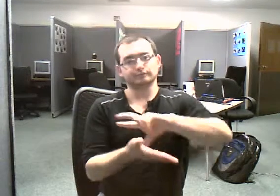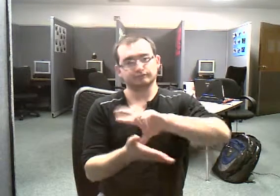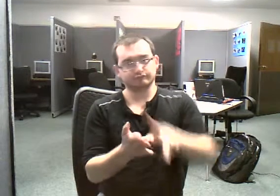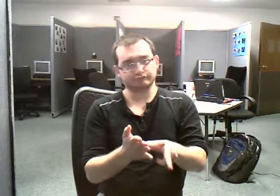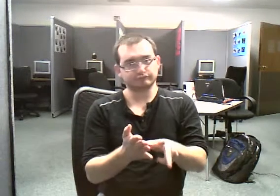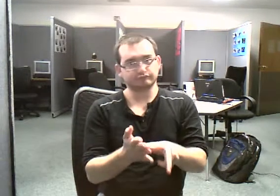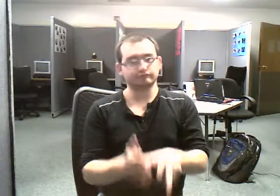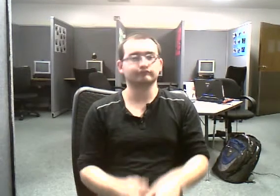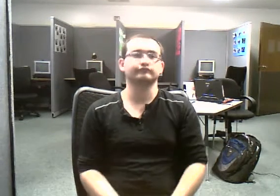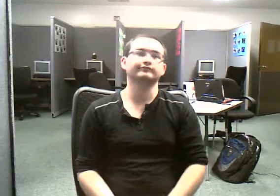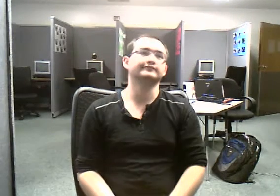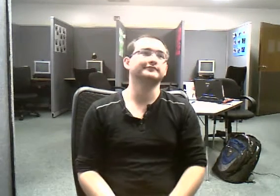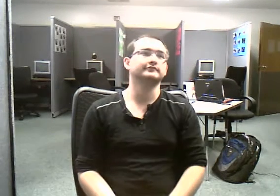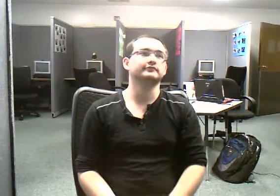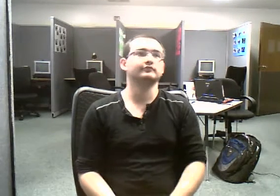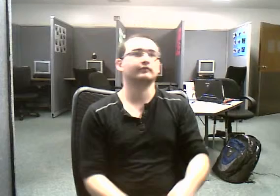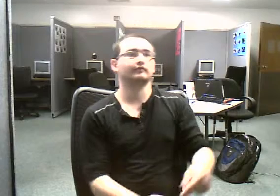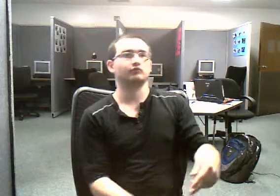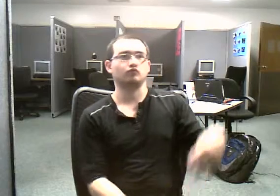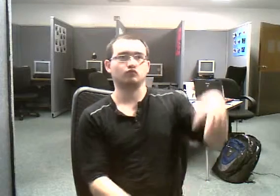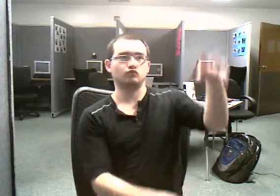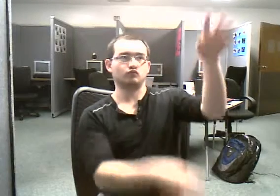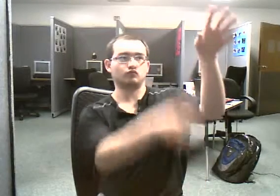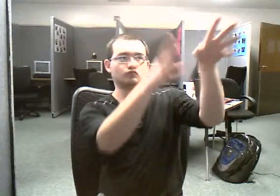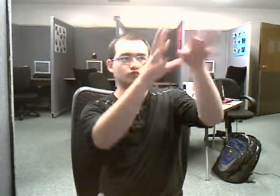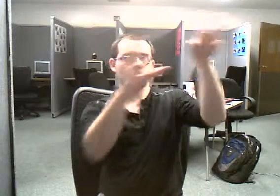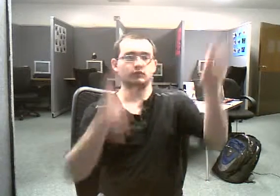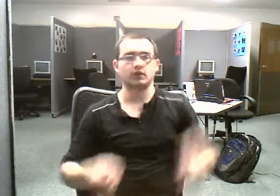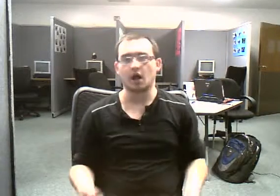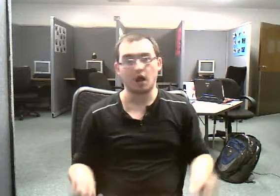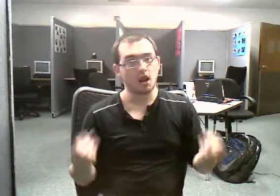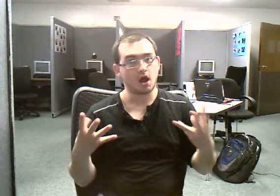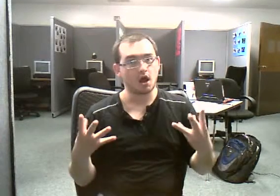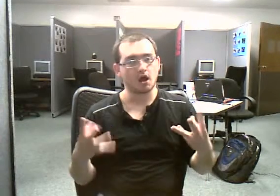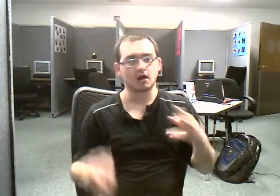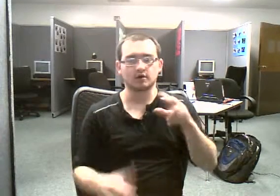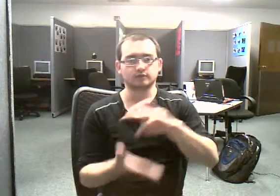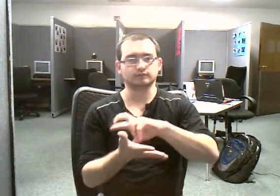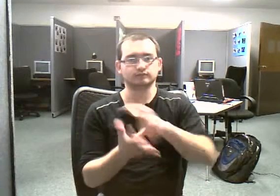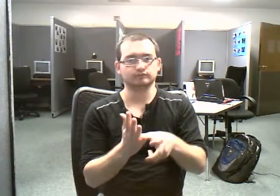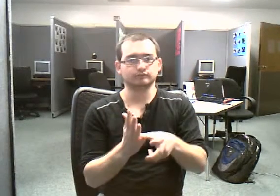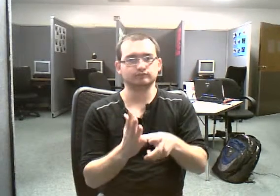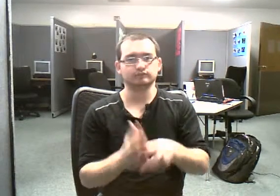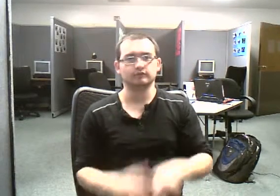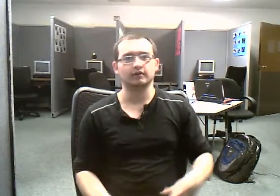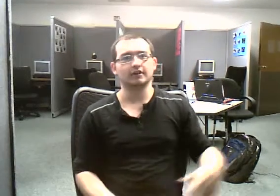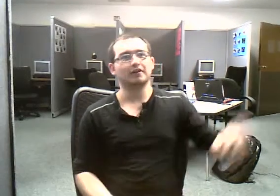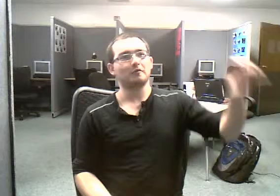So they do what they do in the air, and then they return to the water to lay their eggs. The females come back to lay their